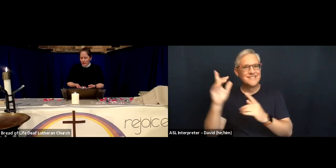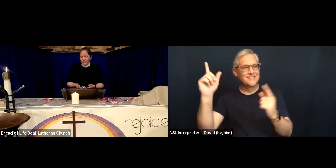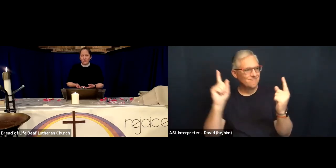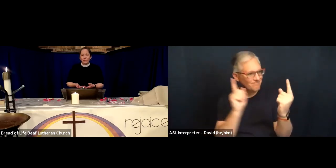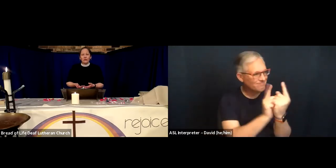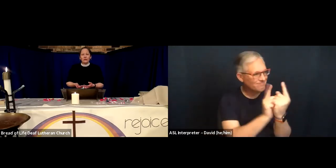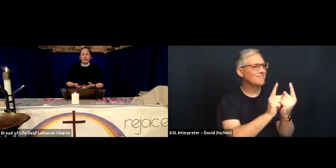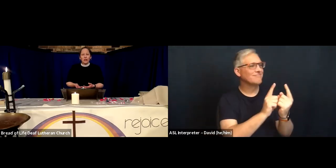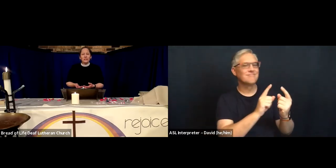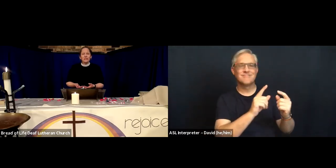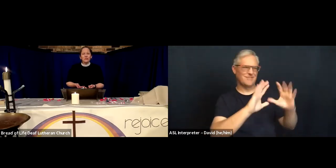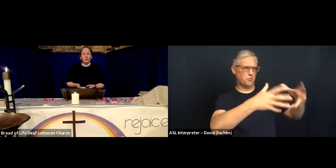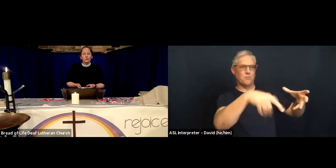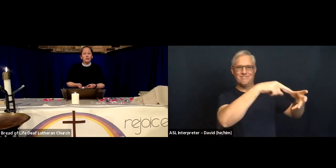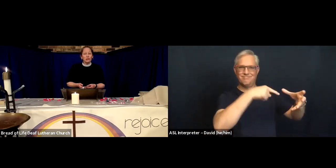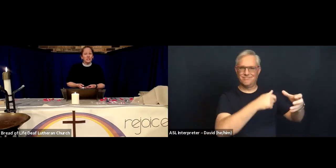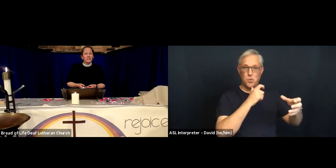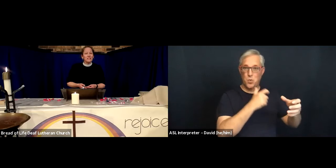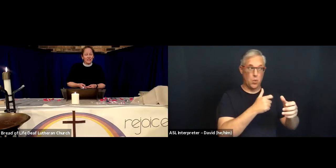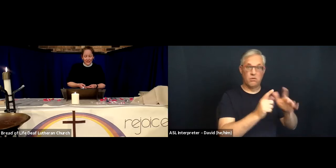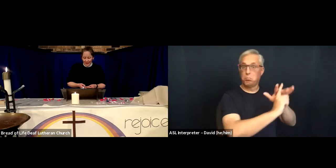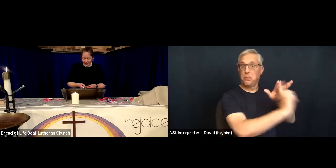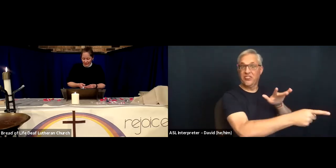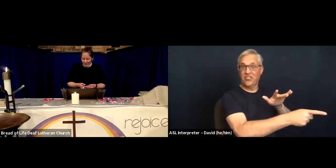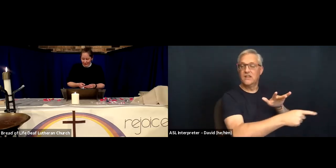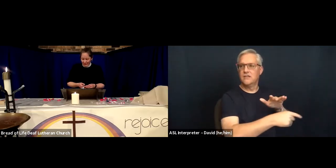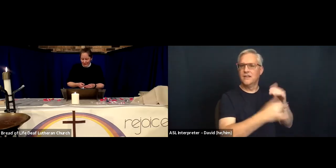understand just who Jesus is.